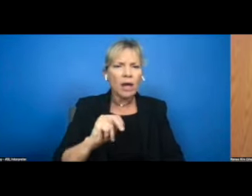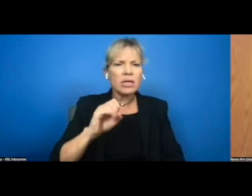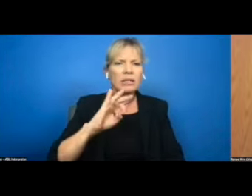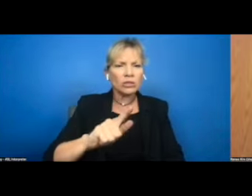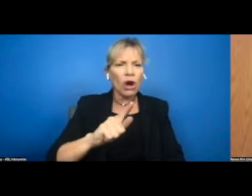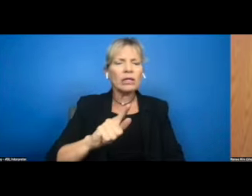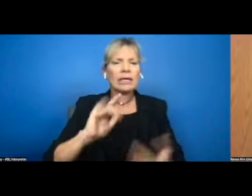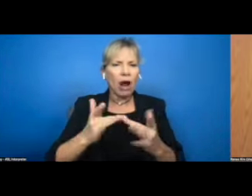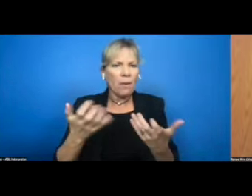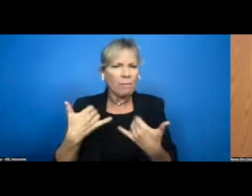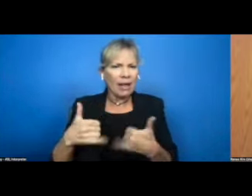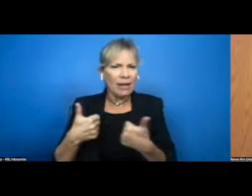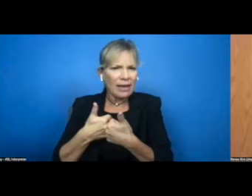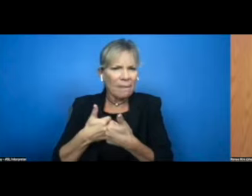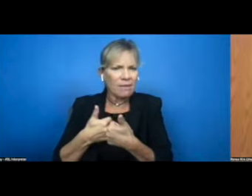my video game.